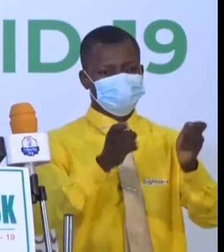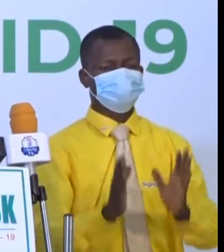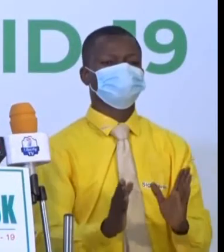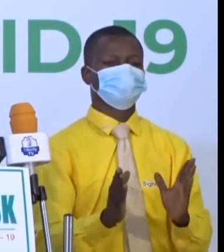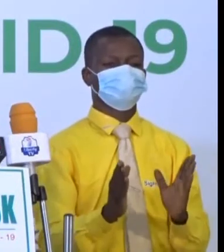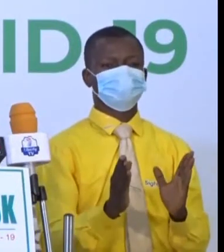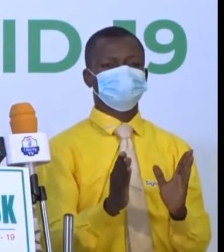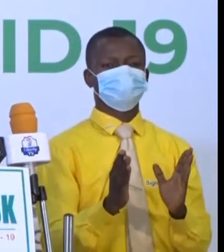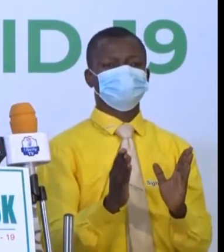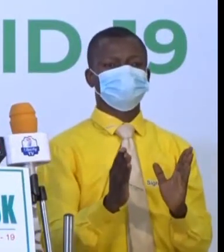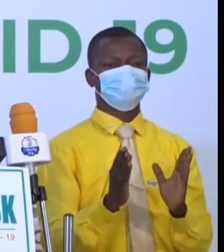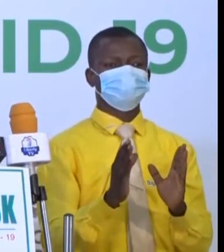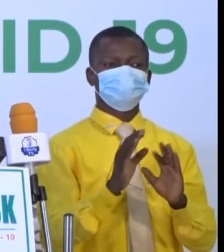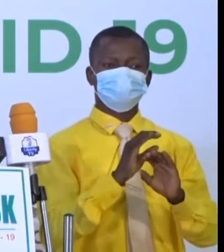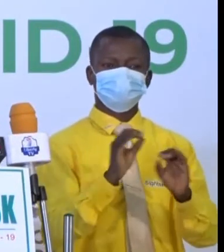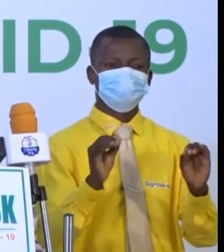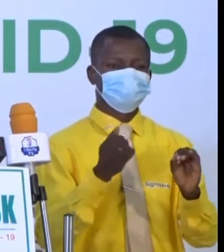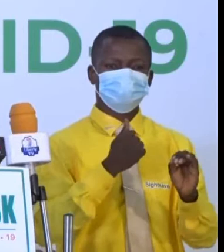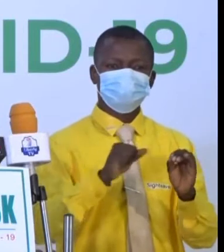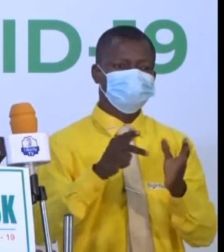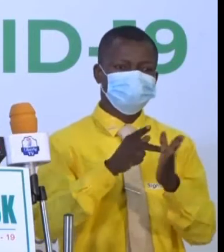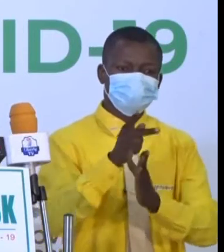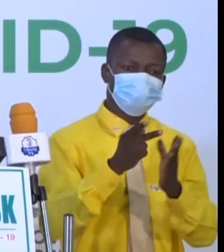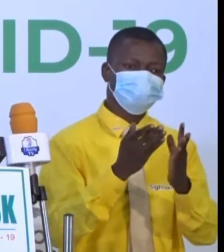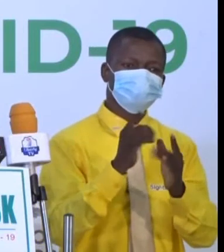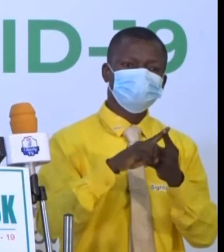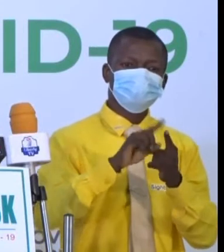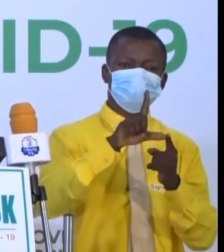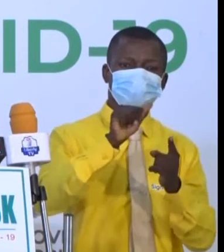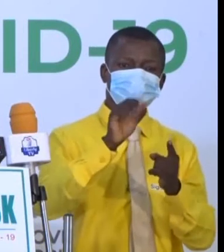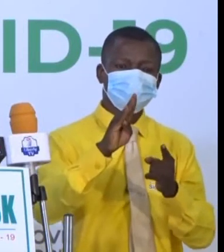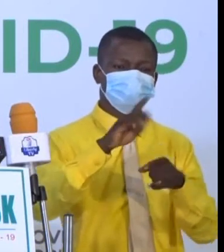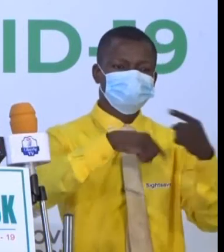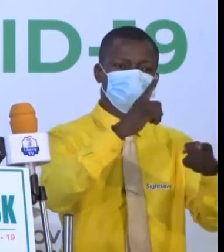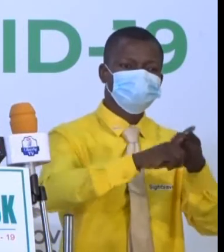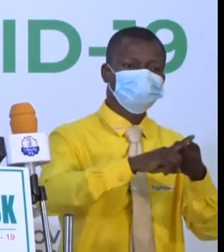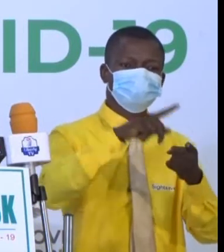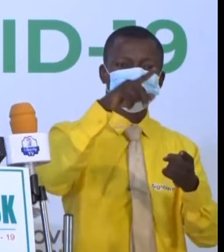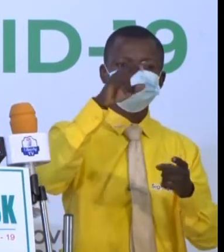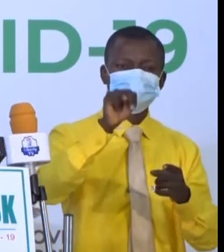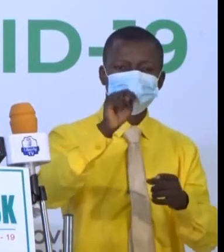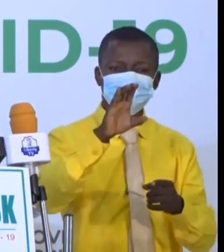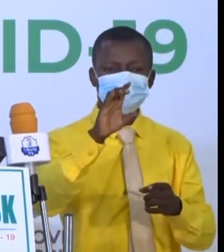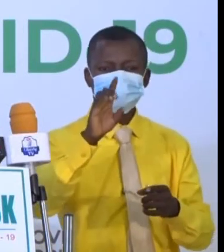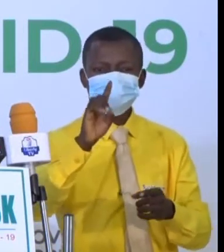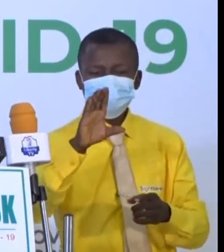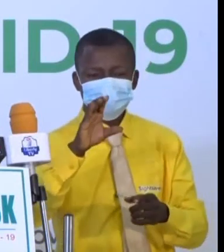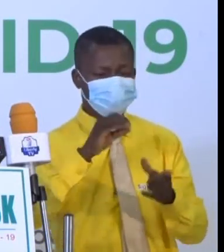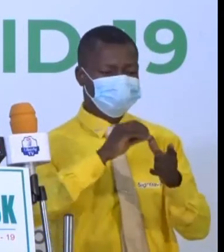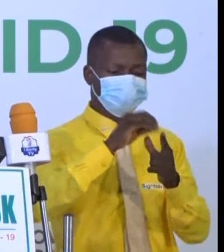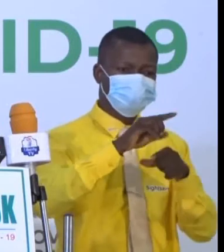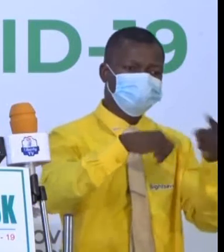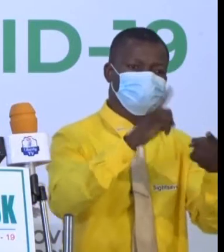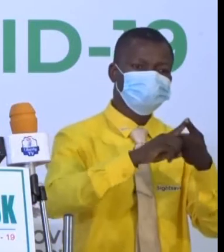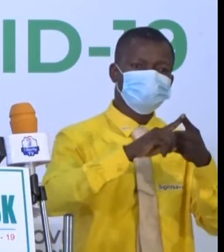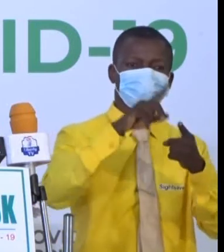funds that's being paid to the laboratories is going to either the NCDC or to the PTF. A small fraction